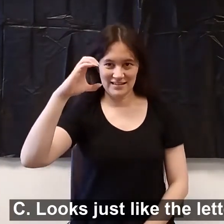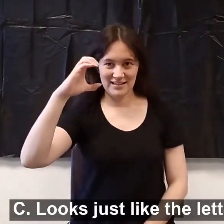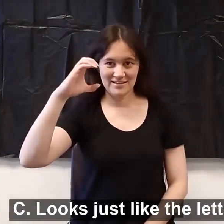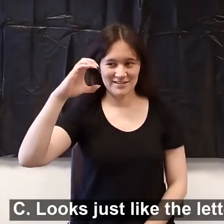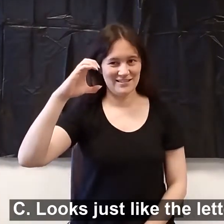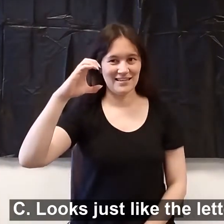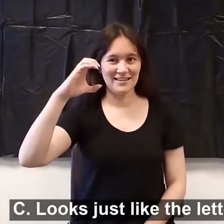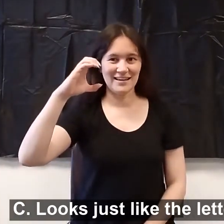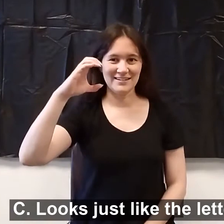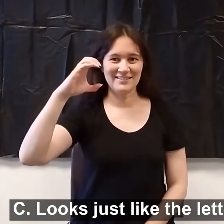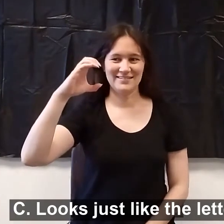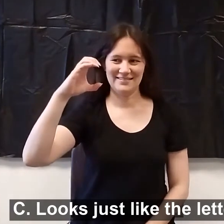C looks just like the letter.